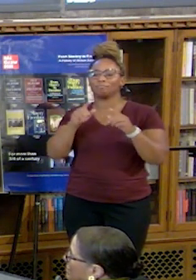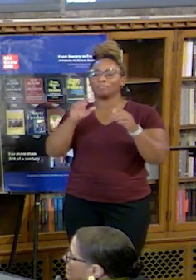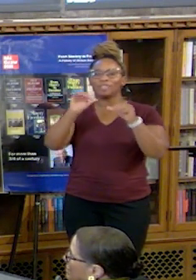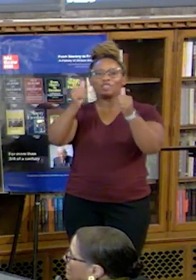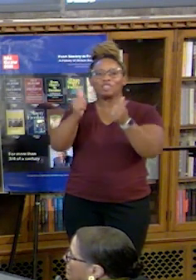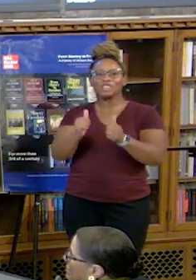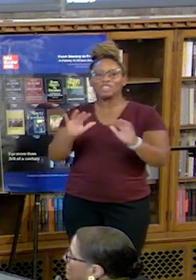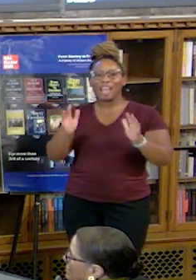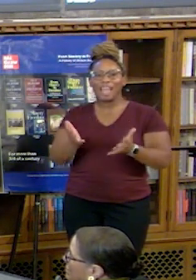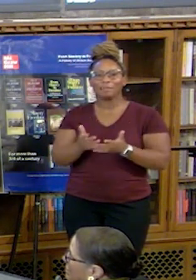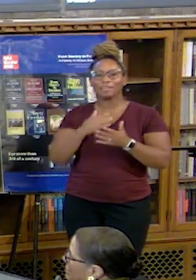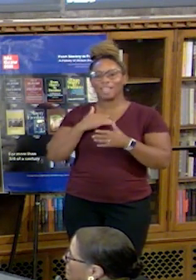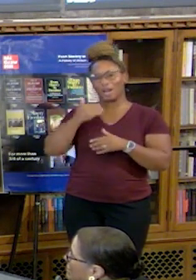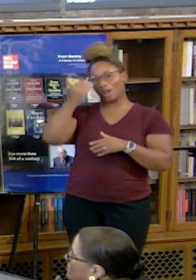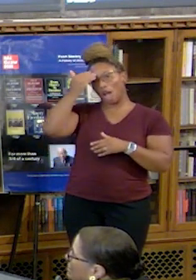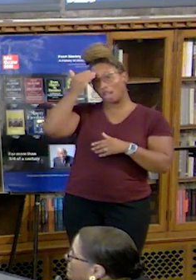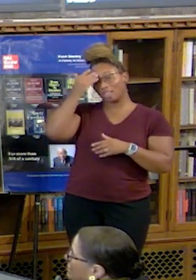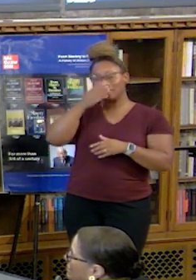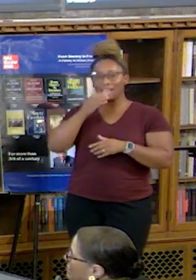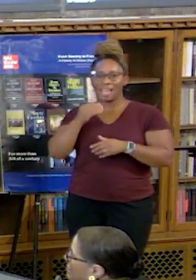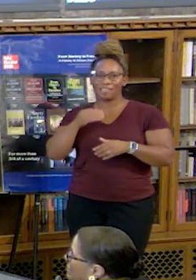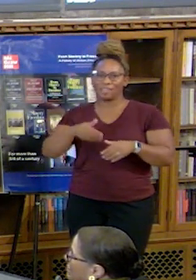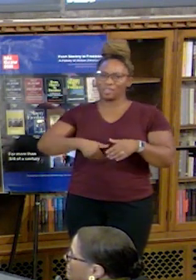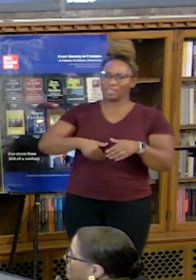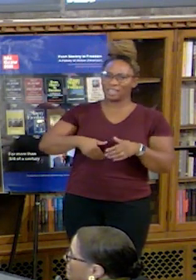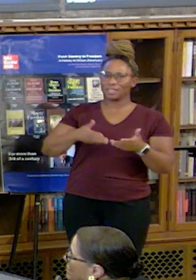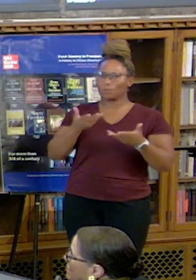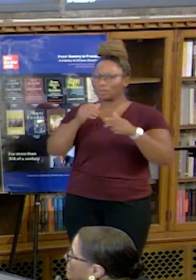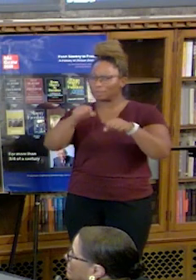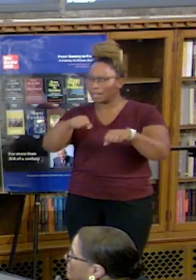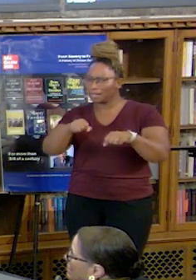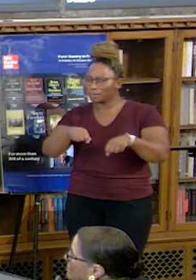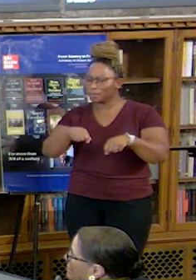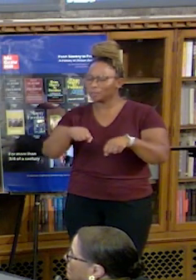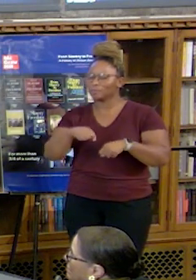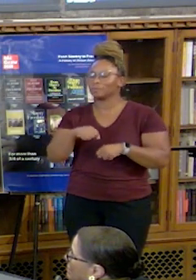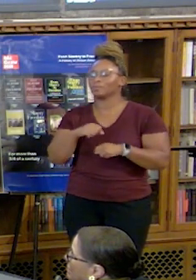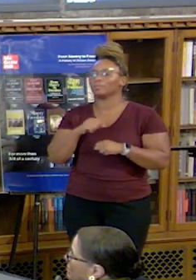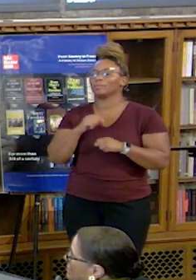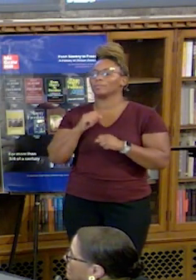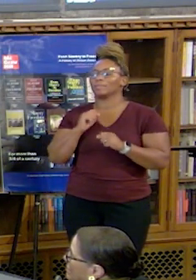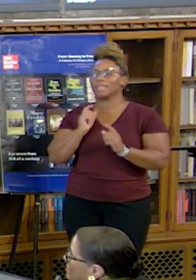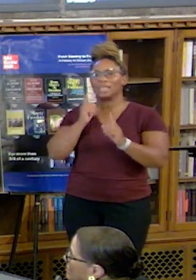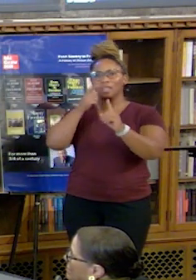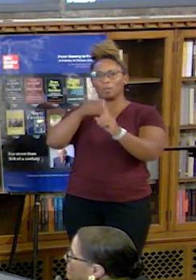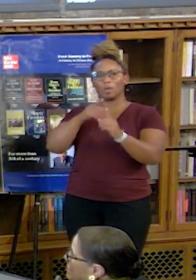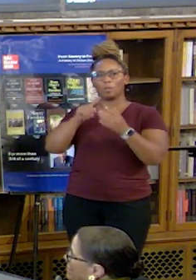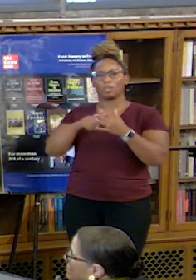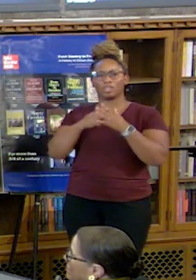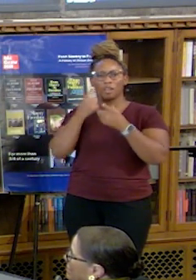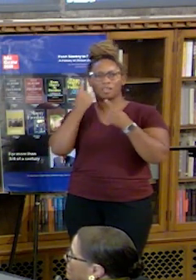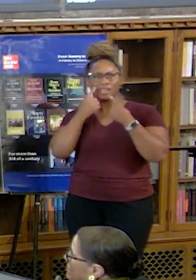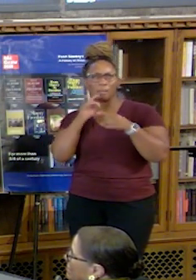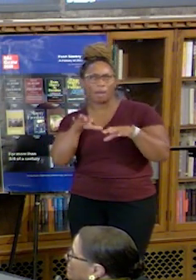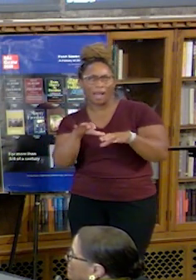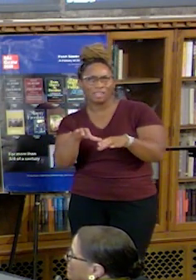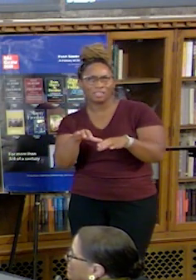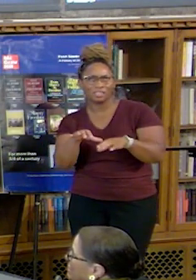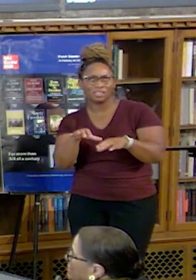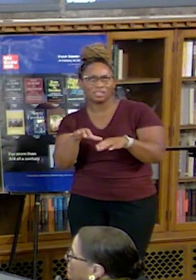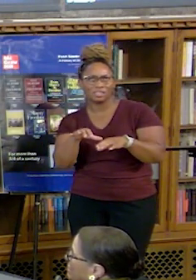Josh would say their Consciousness and their sense of what's possible to even get them to a point where they start thinking about action